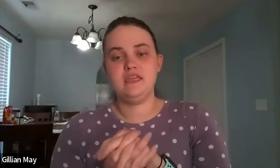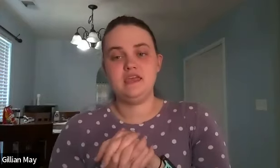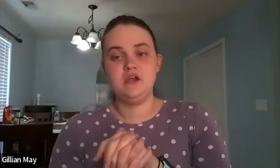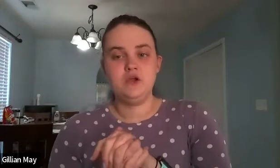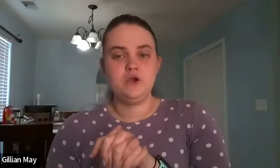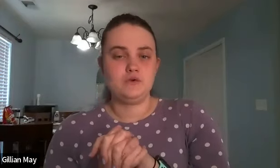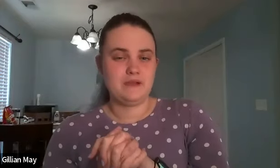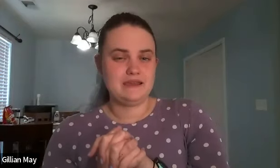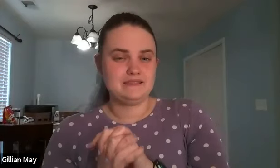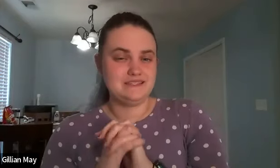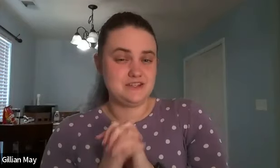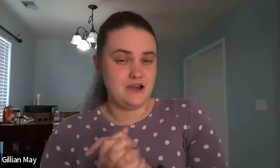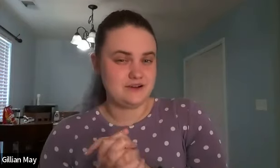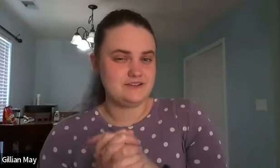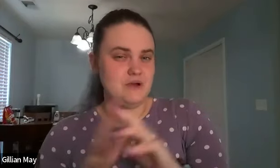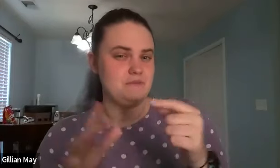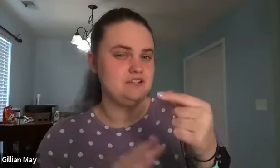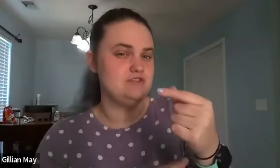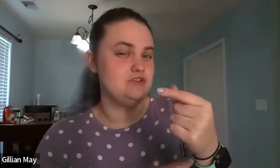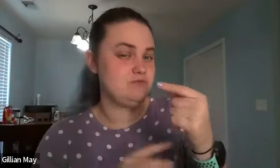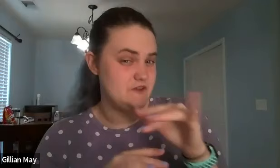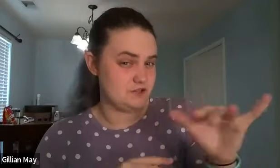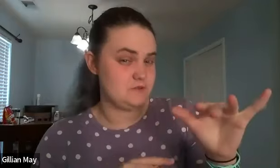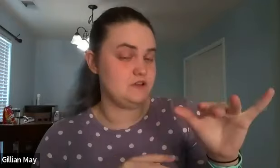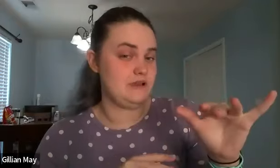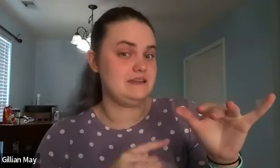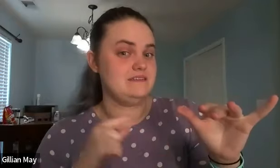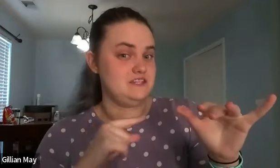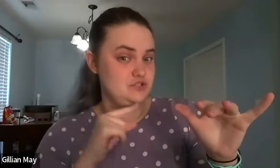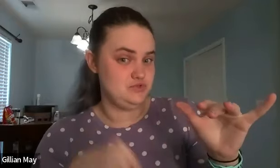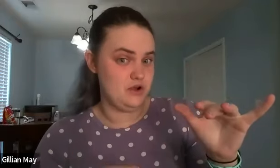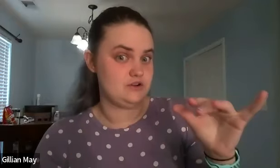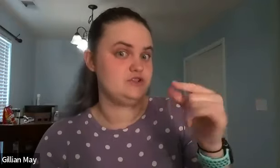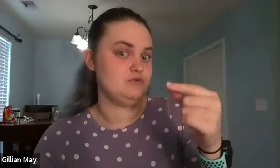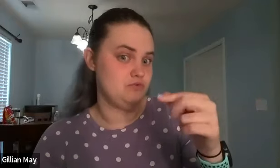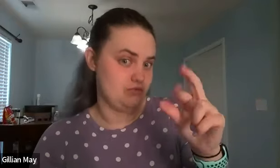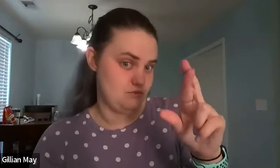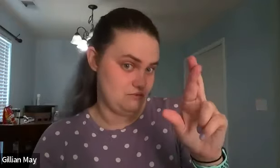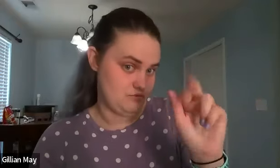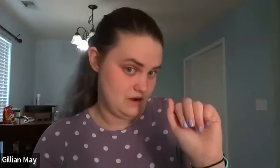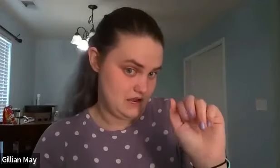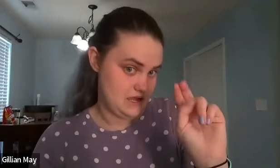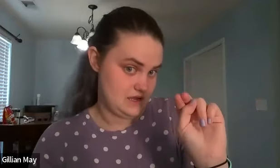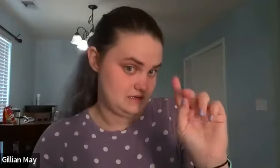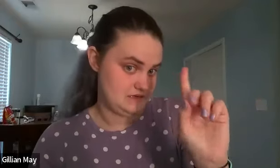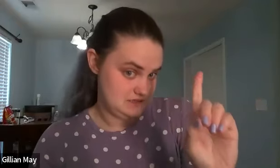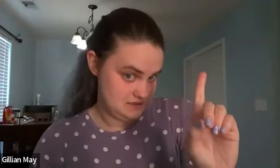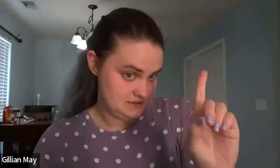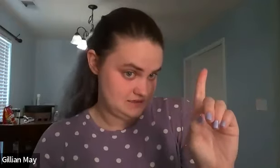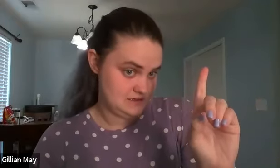then granddaughter. So I'm going to do the finger spelling grand and then do daughter. So grand